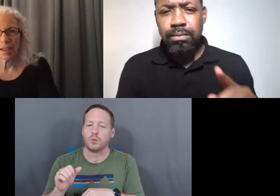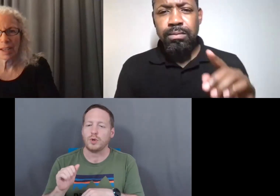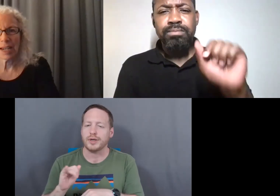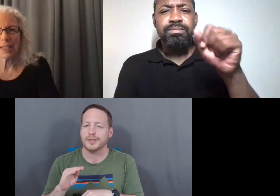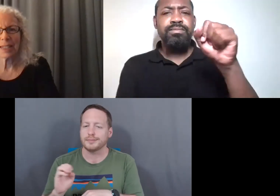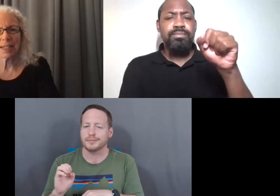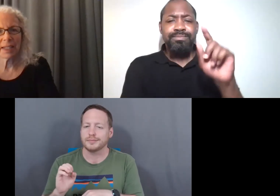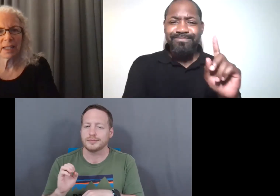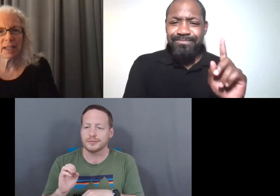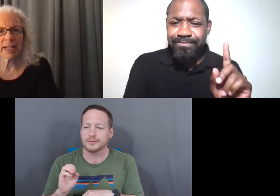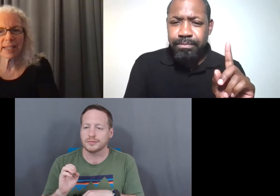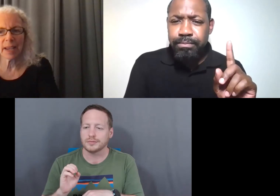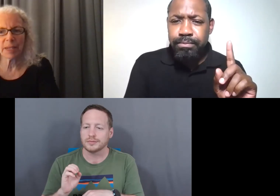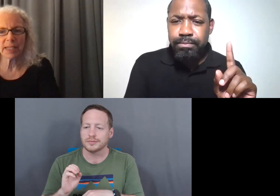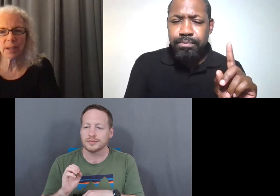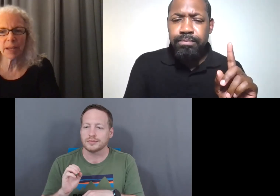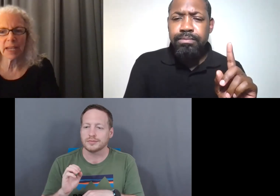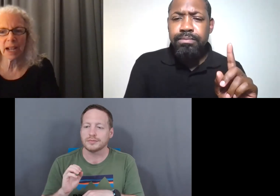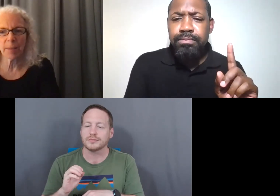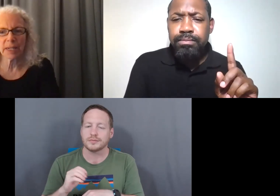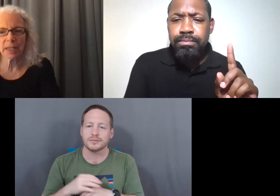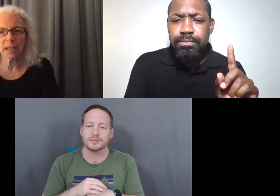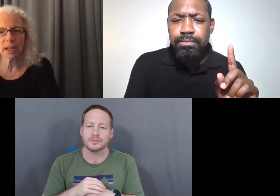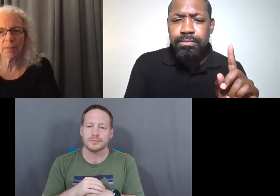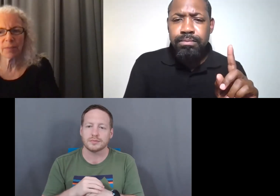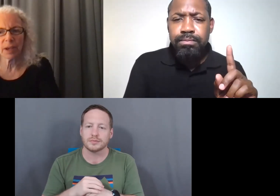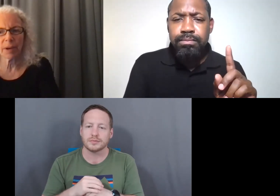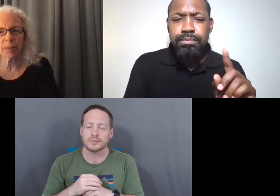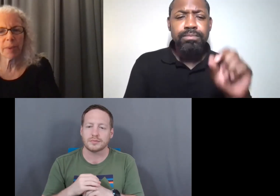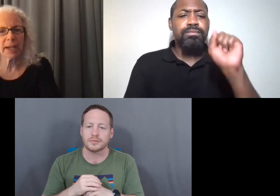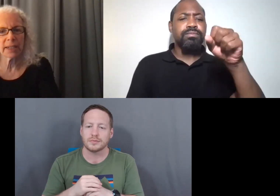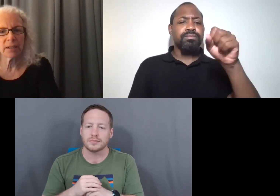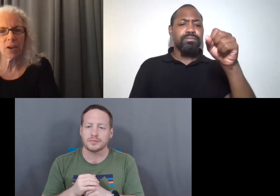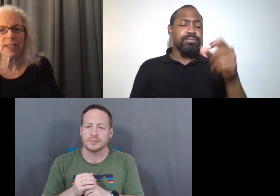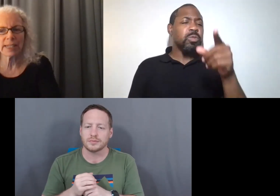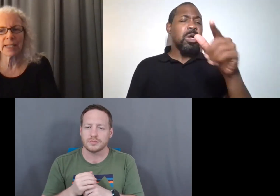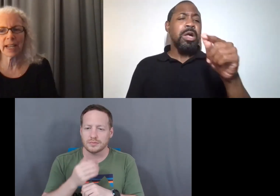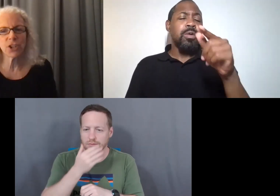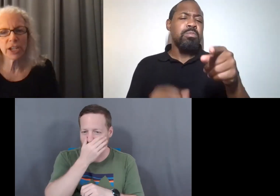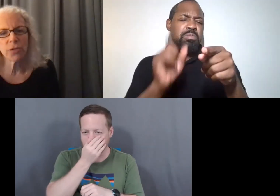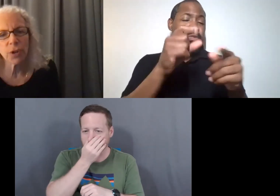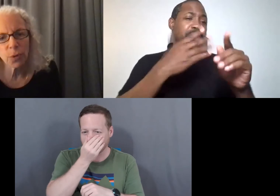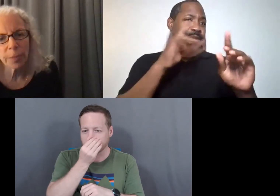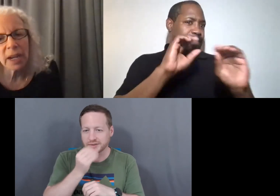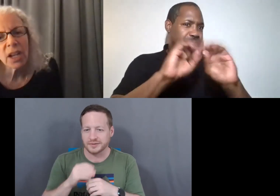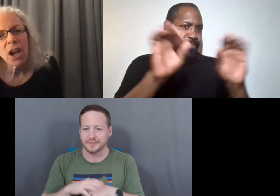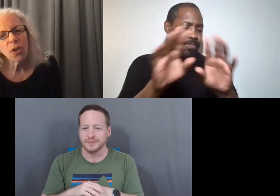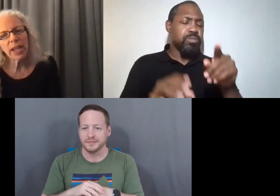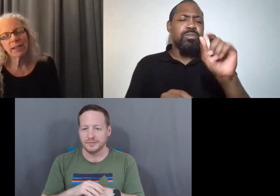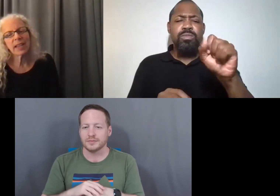And I see Amy is still making a comment about impacting RICDHH and recruitment. Okay, thank